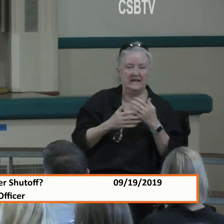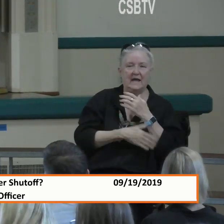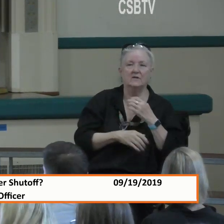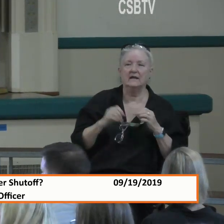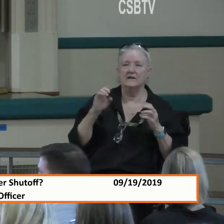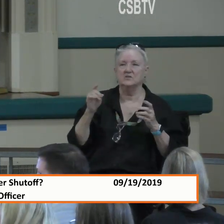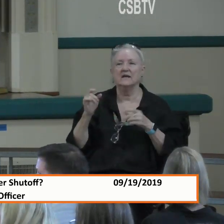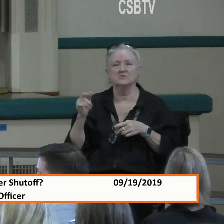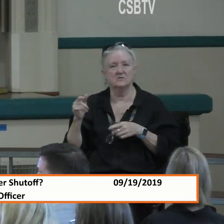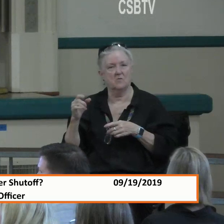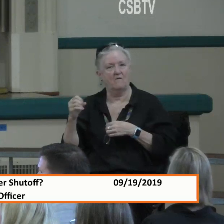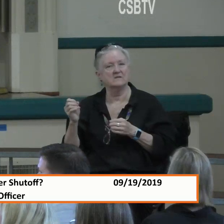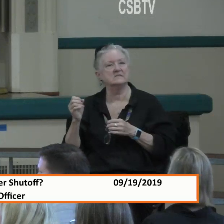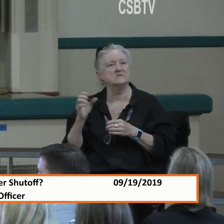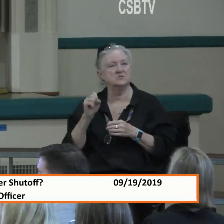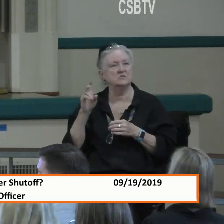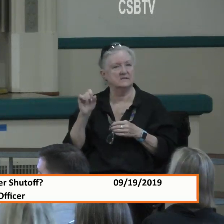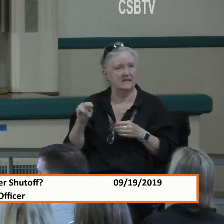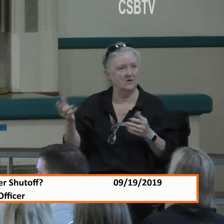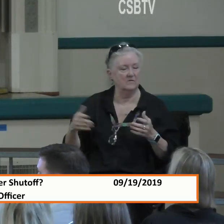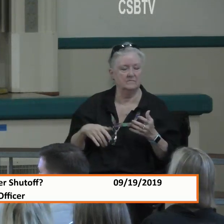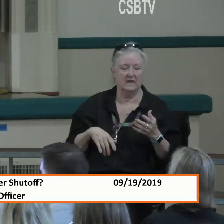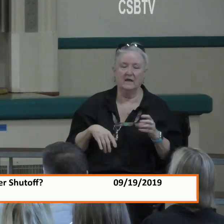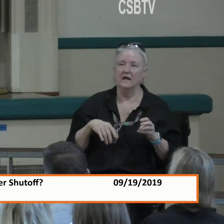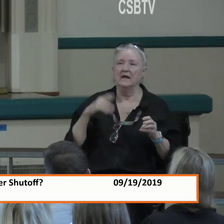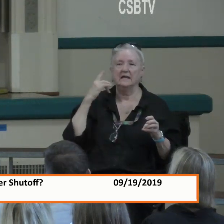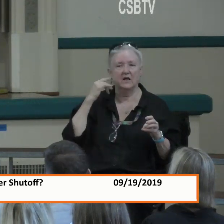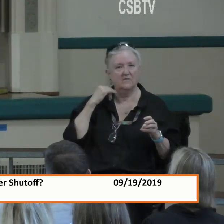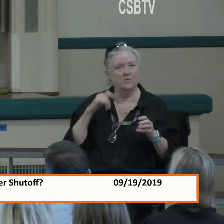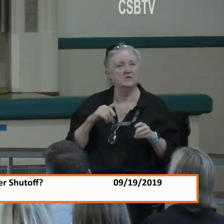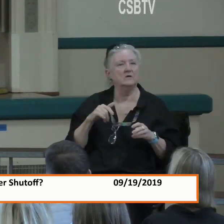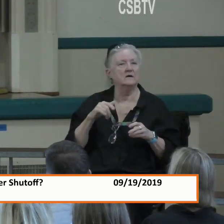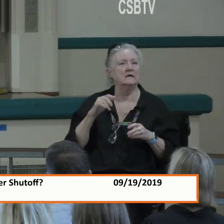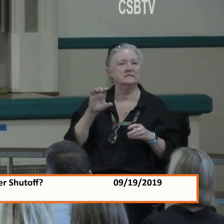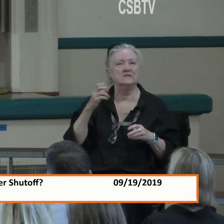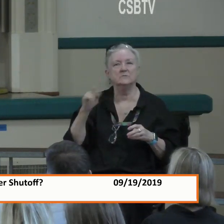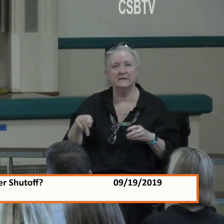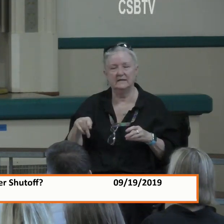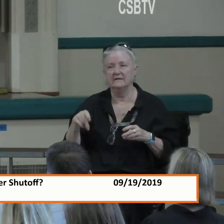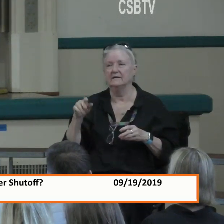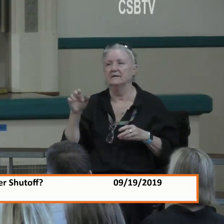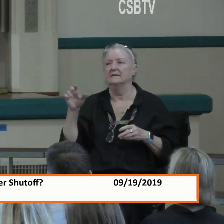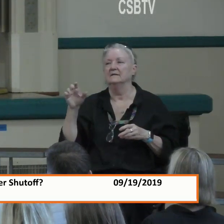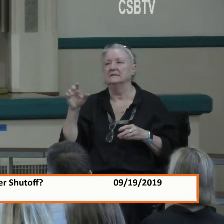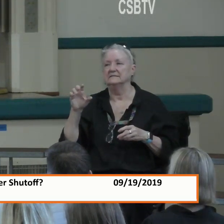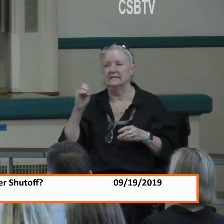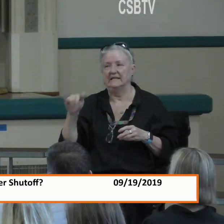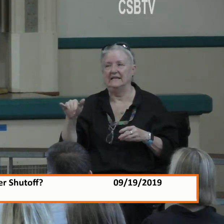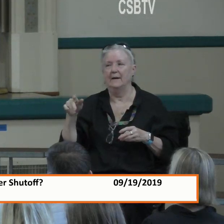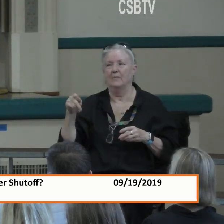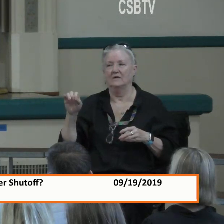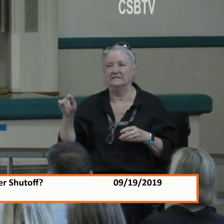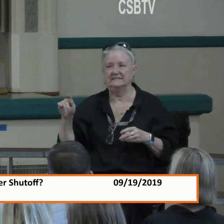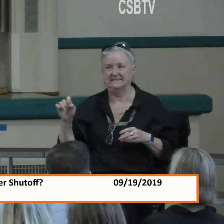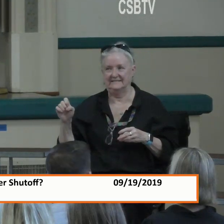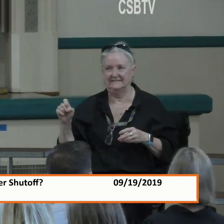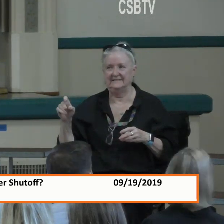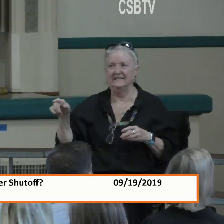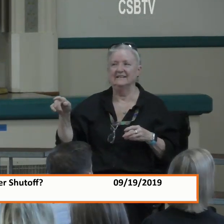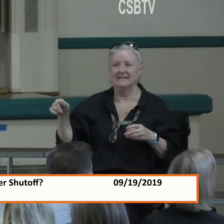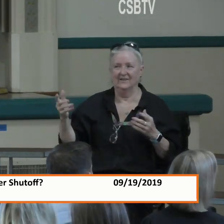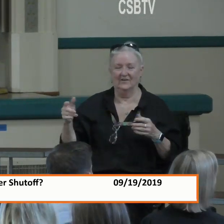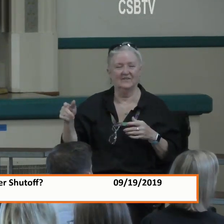Susan Salcida here tonight. California Highway Patrol, we have Captain Cindy Ponce here tonight. And County